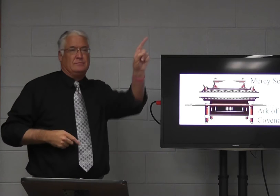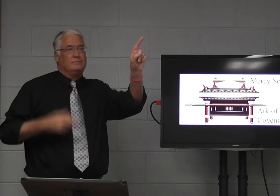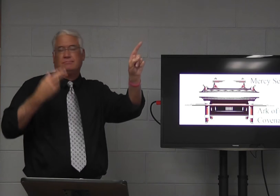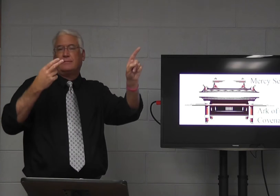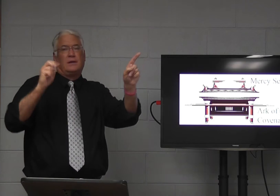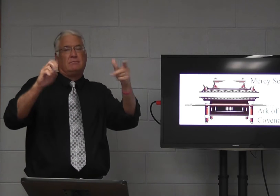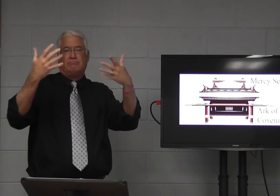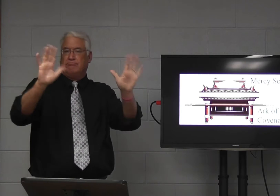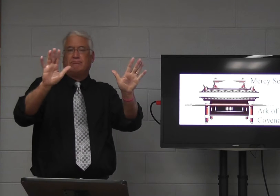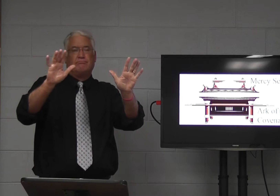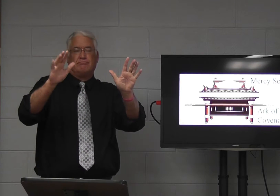high priest.